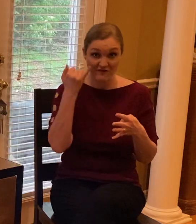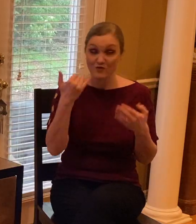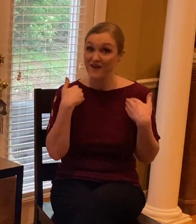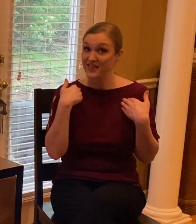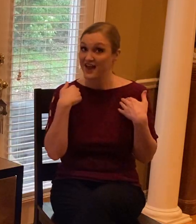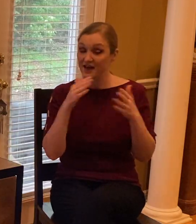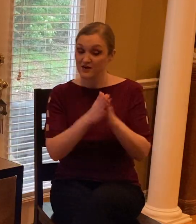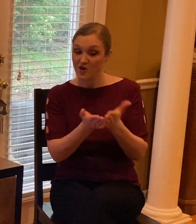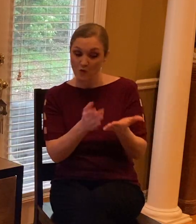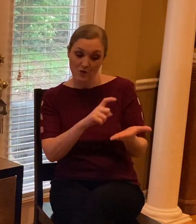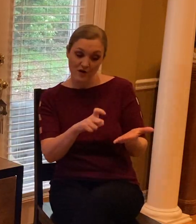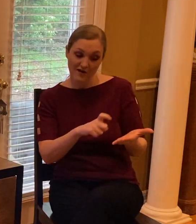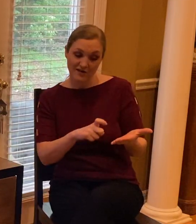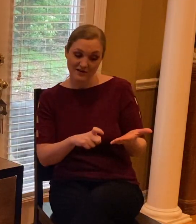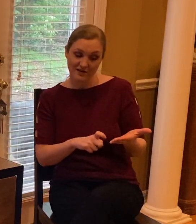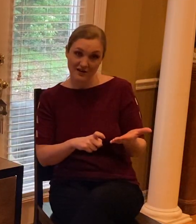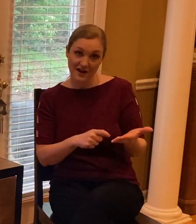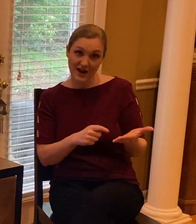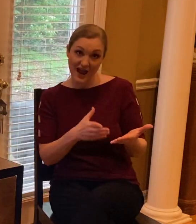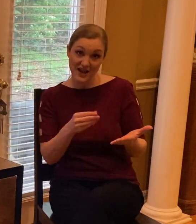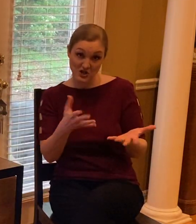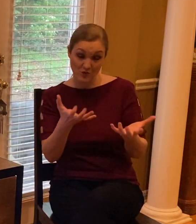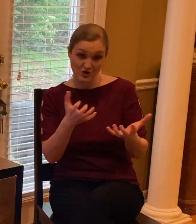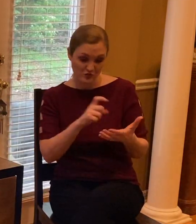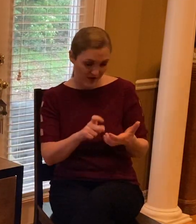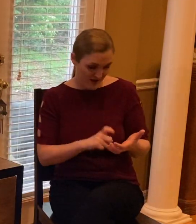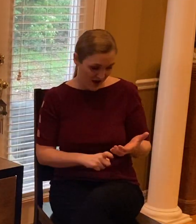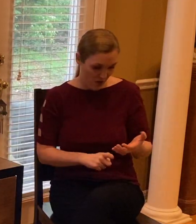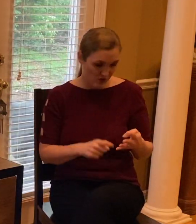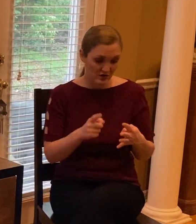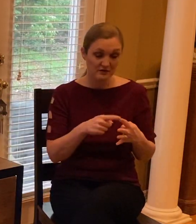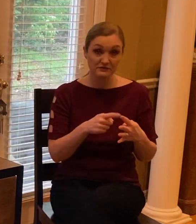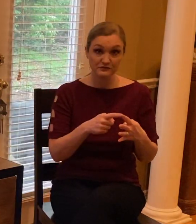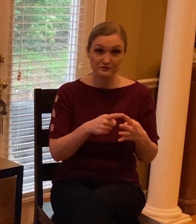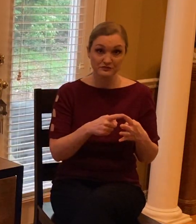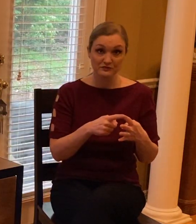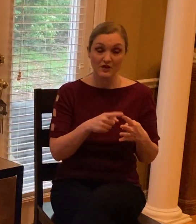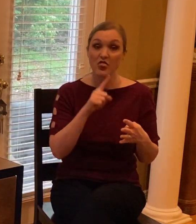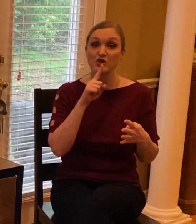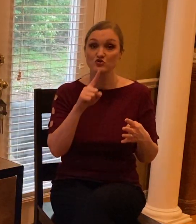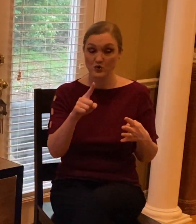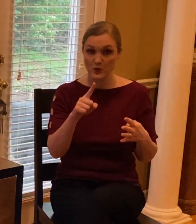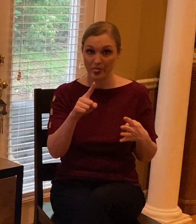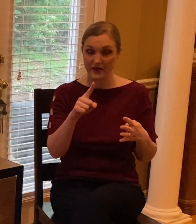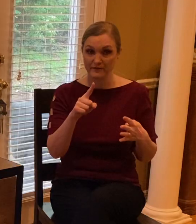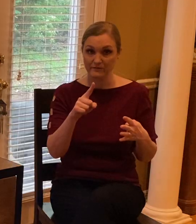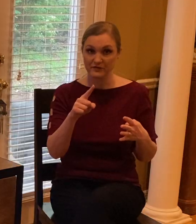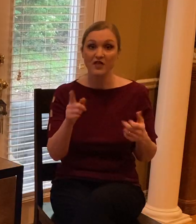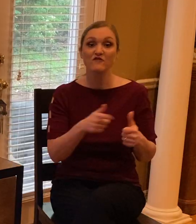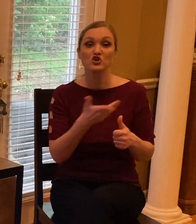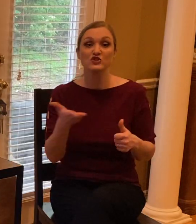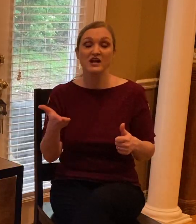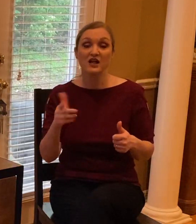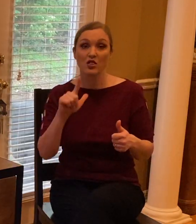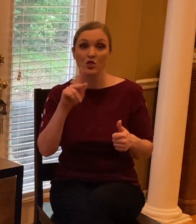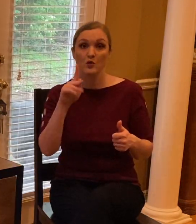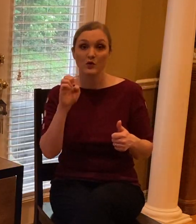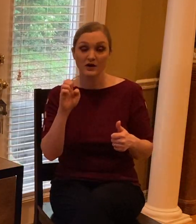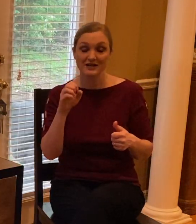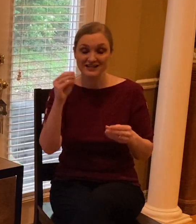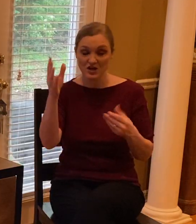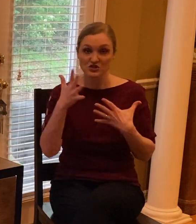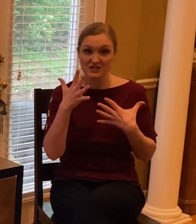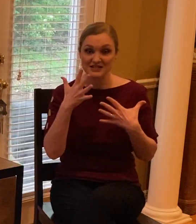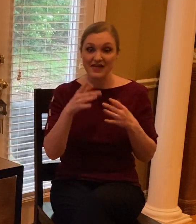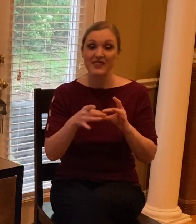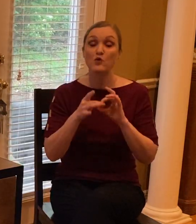that notebook that I mentioned at the beginning and you're willing to take notes, write down this phrase, the truth. The first thing that Luke tells us is that they